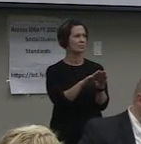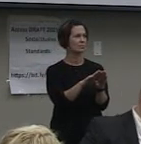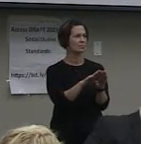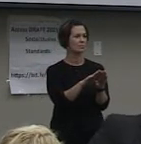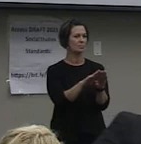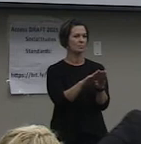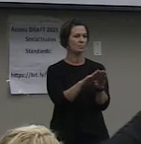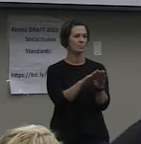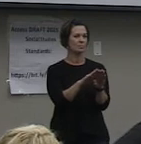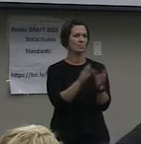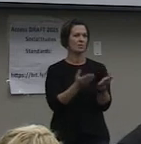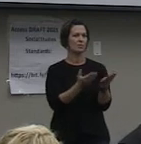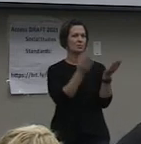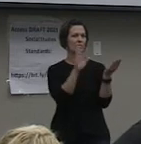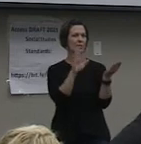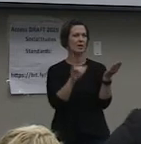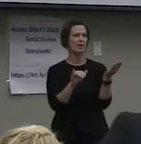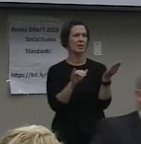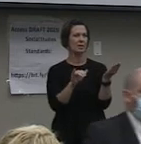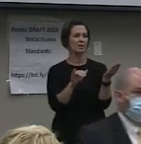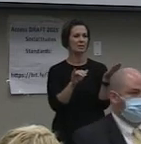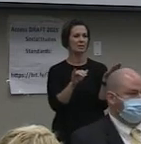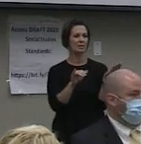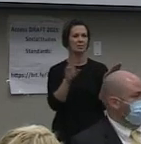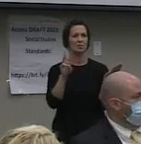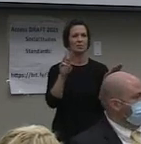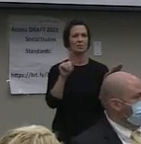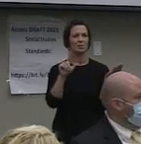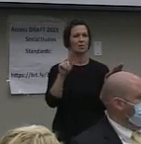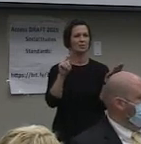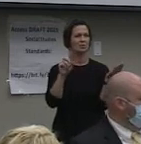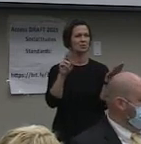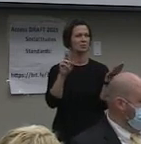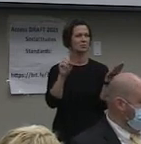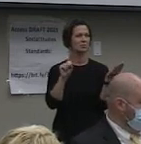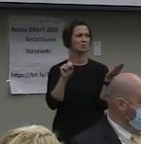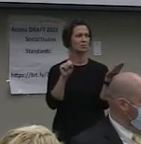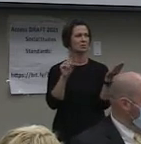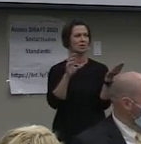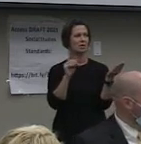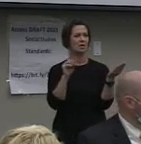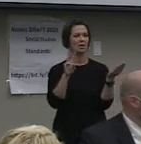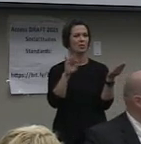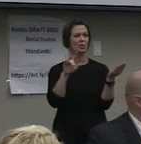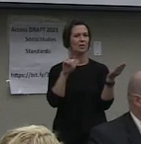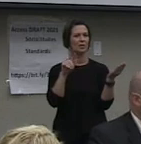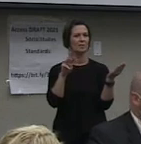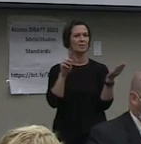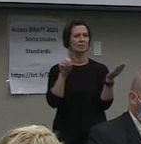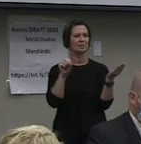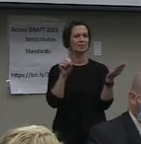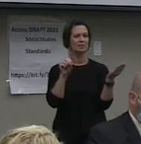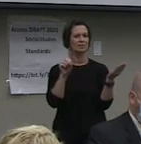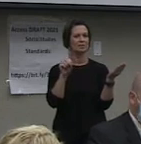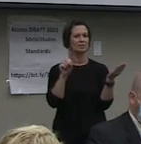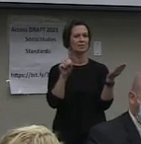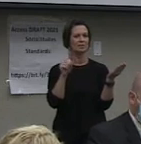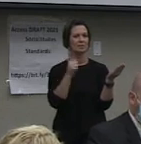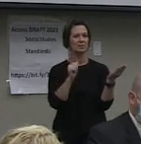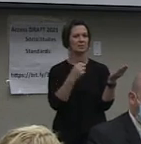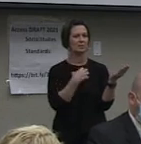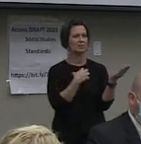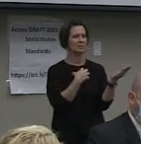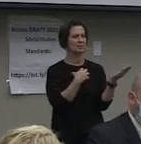I have a motion by Ms. Walters-Ronhorst and a second by Ms. Williams. Any